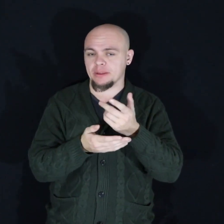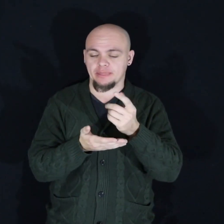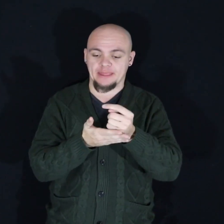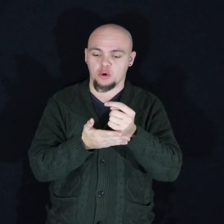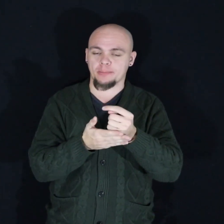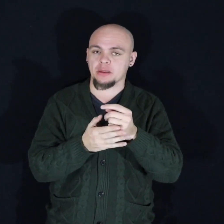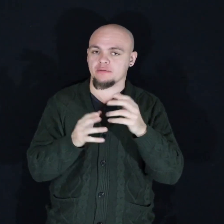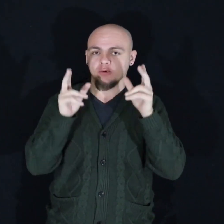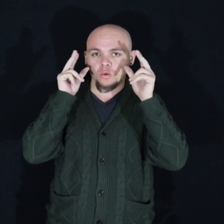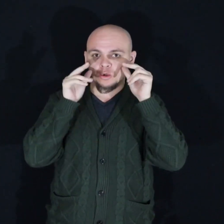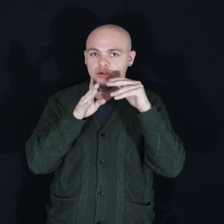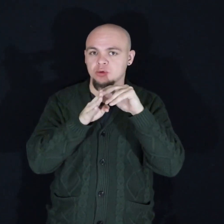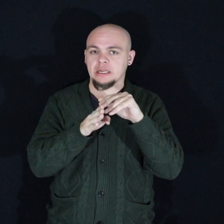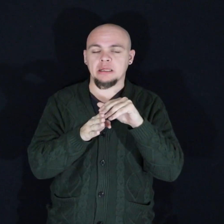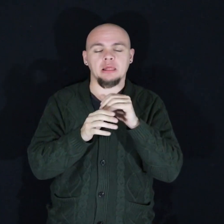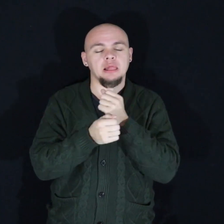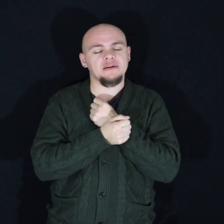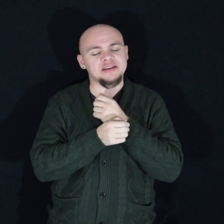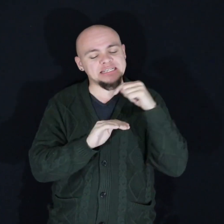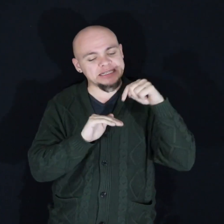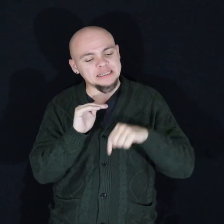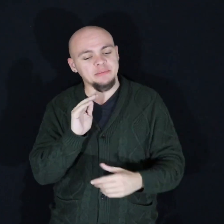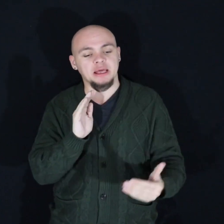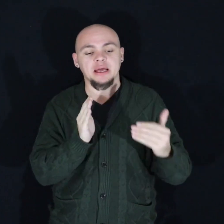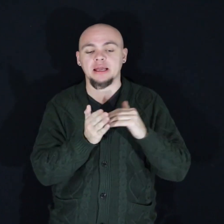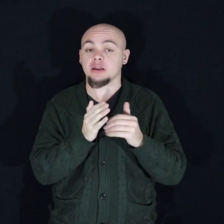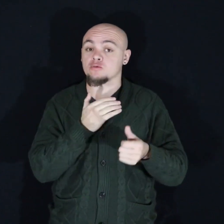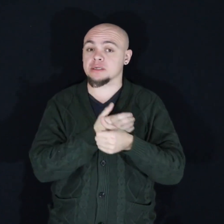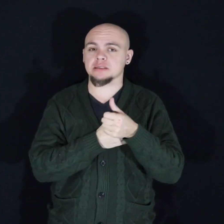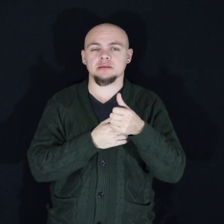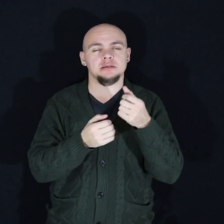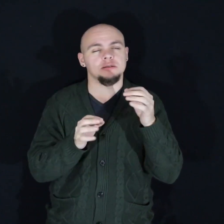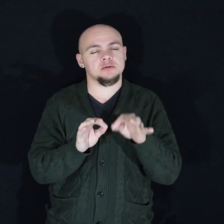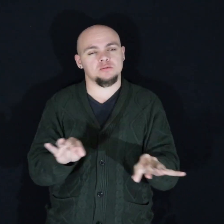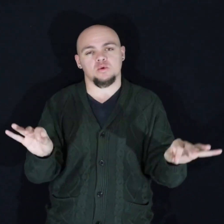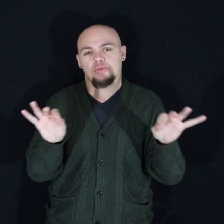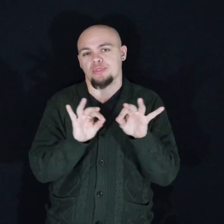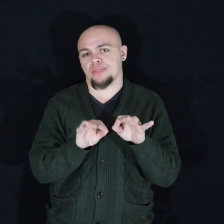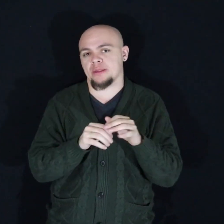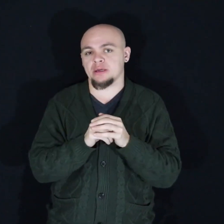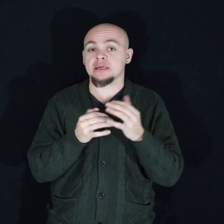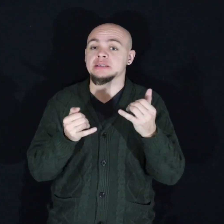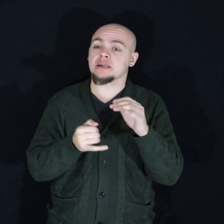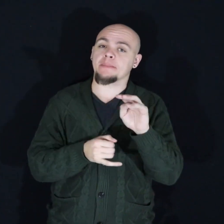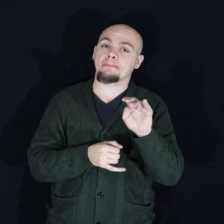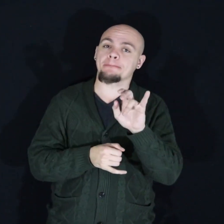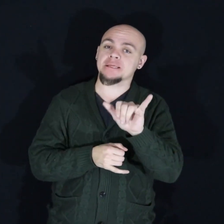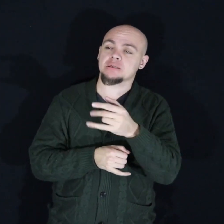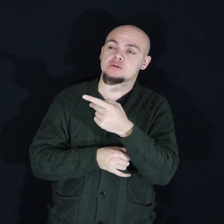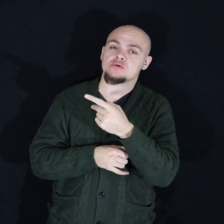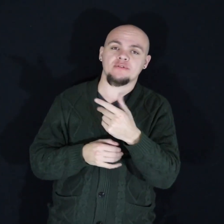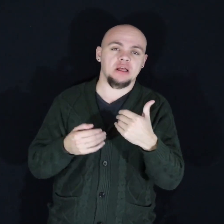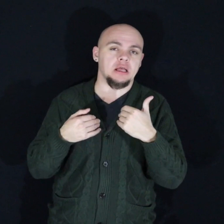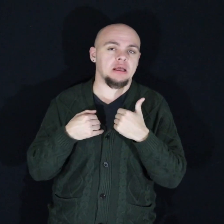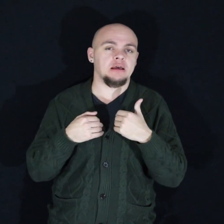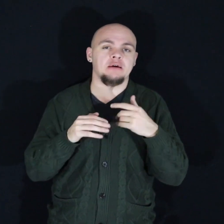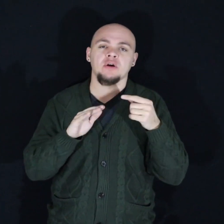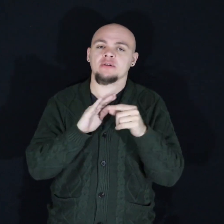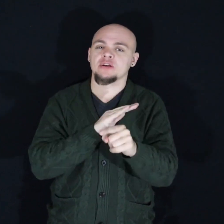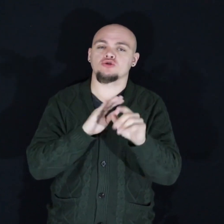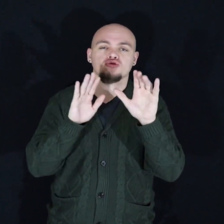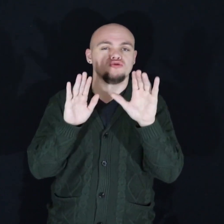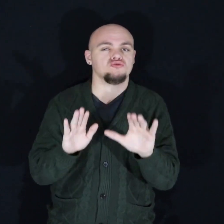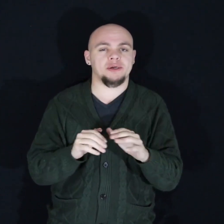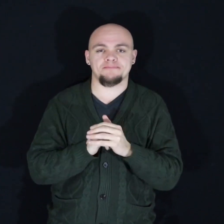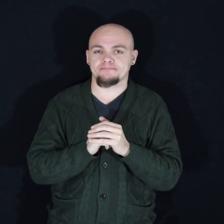loving deeply again is worth it. Today, Misty and I have great adventures together.